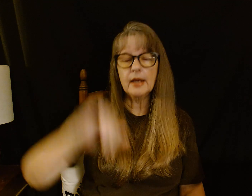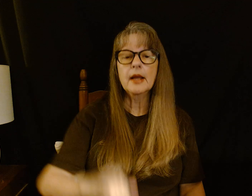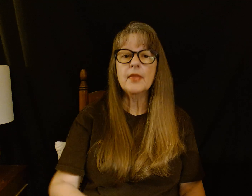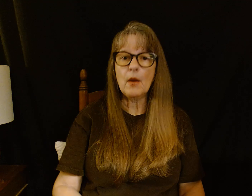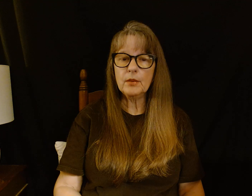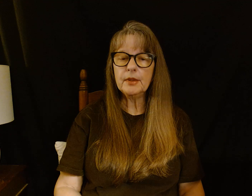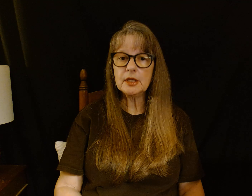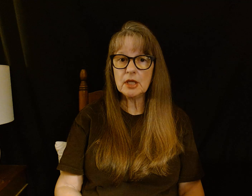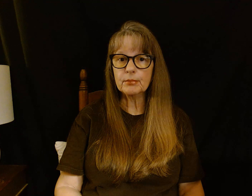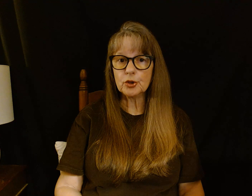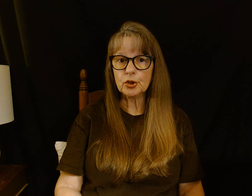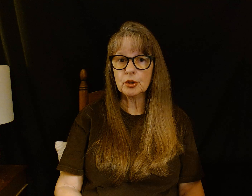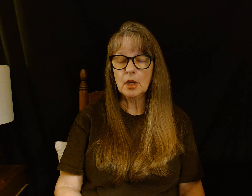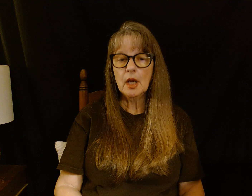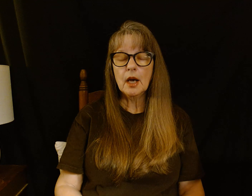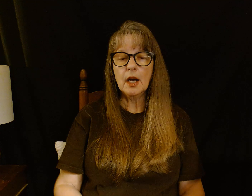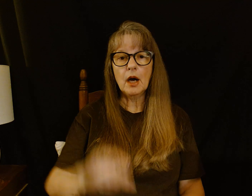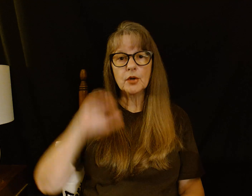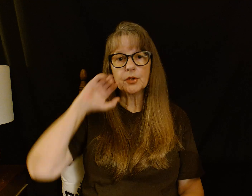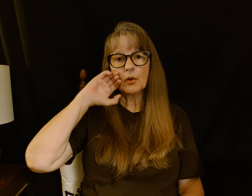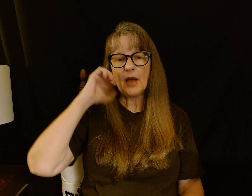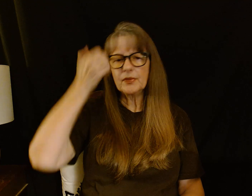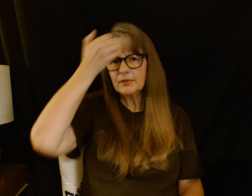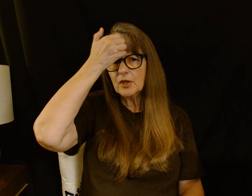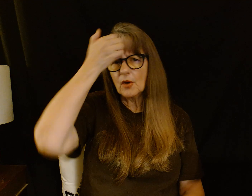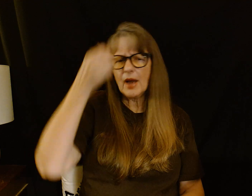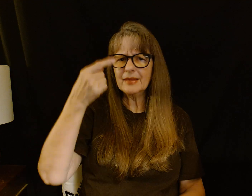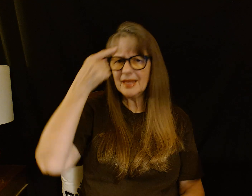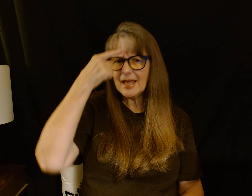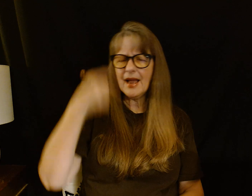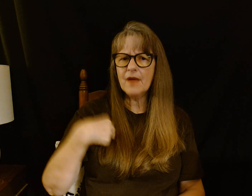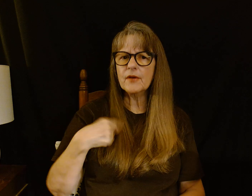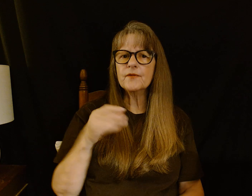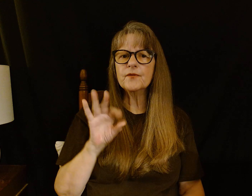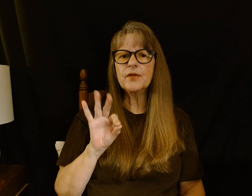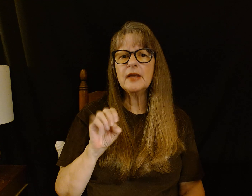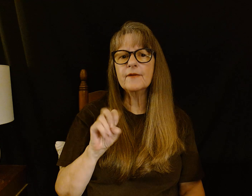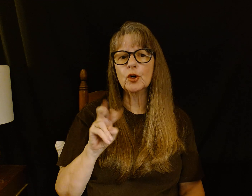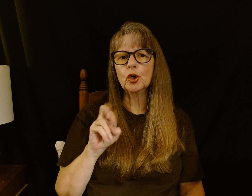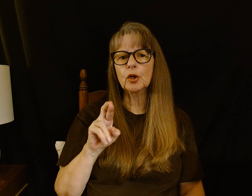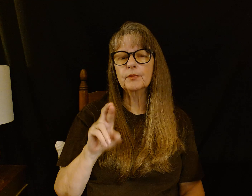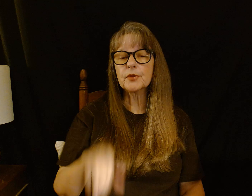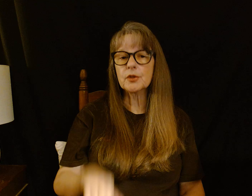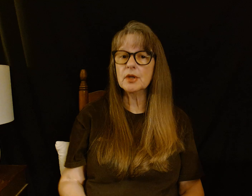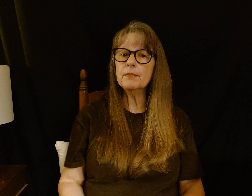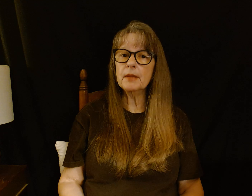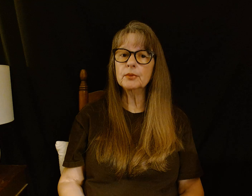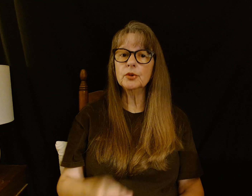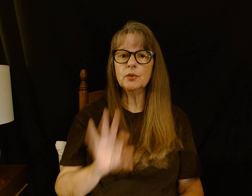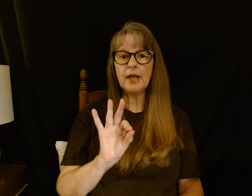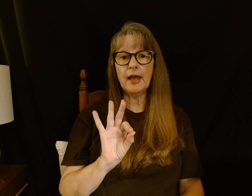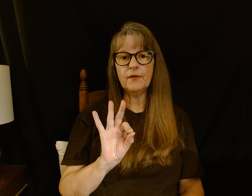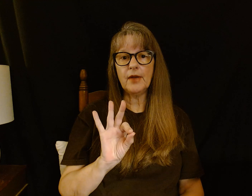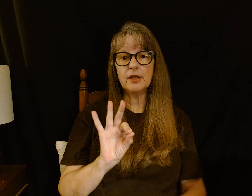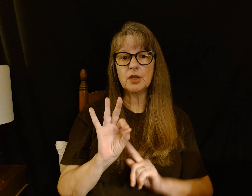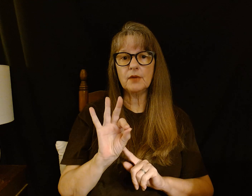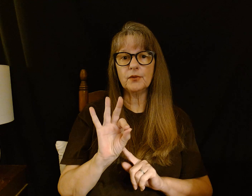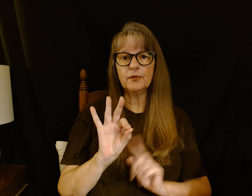that would be a temperature. Also, I think I have a fever. So some people do an F hand shape for